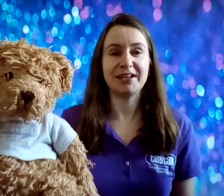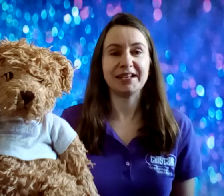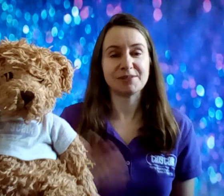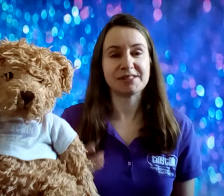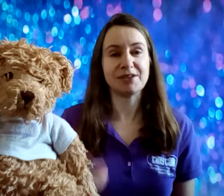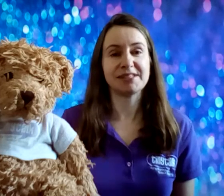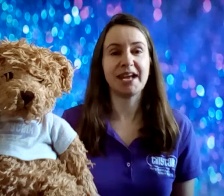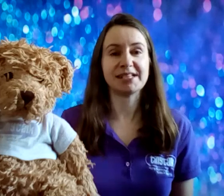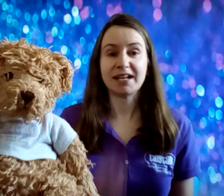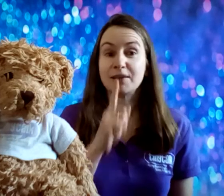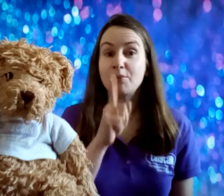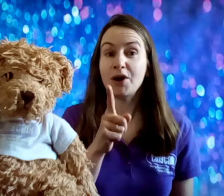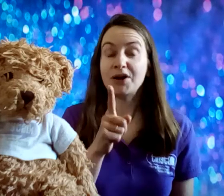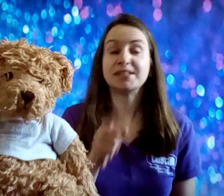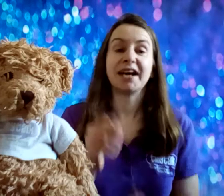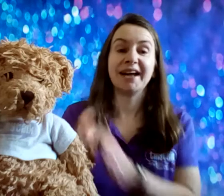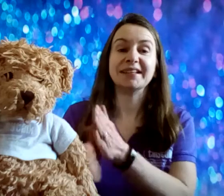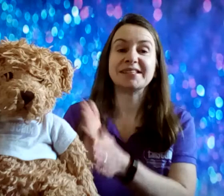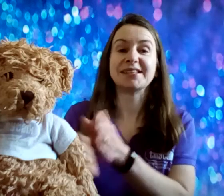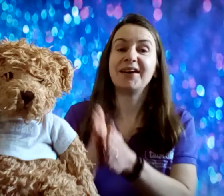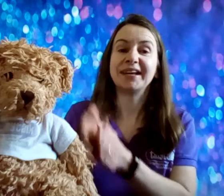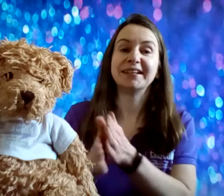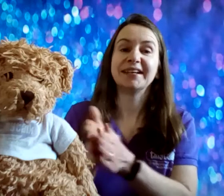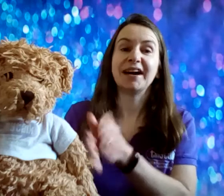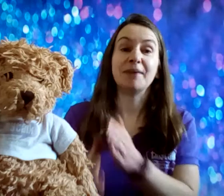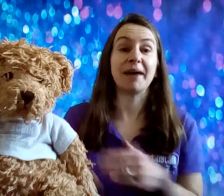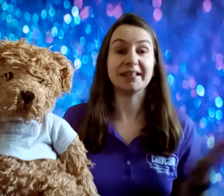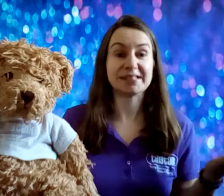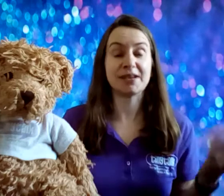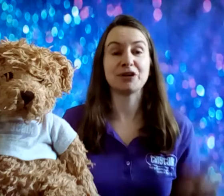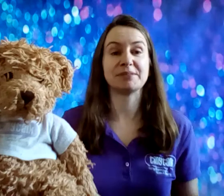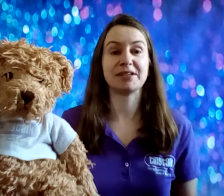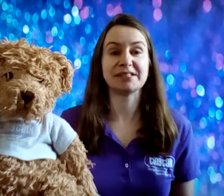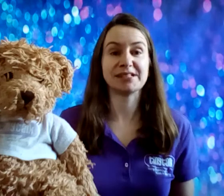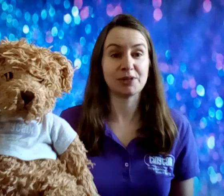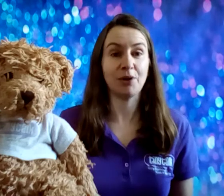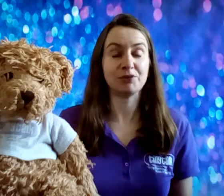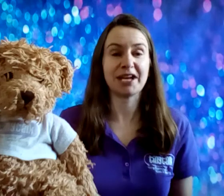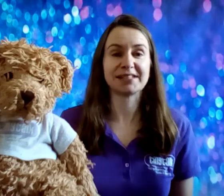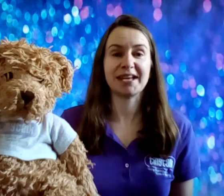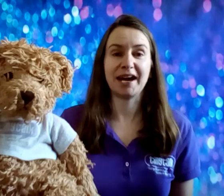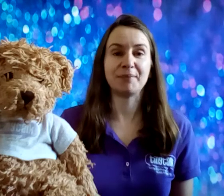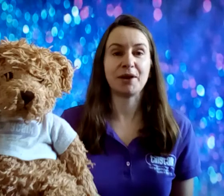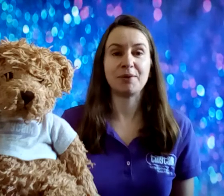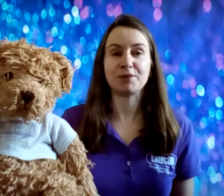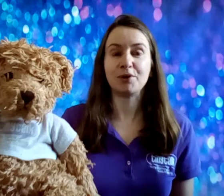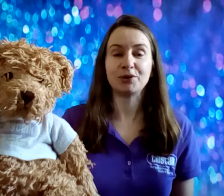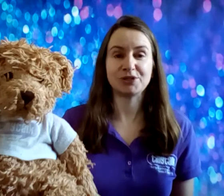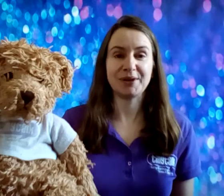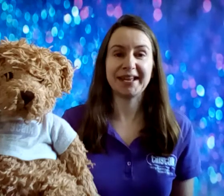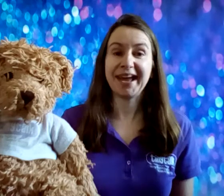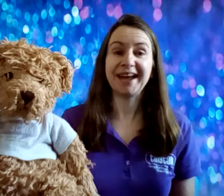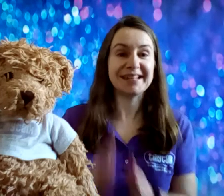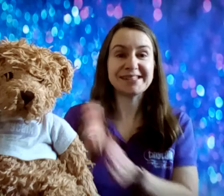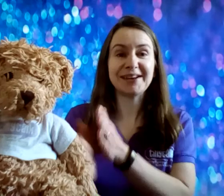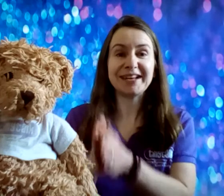to associate the word and the sign and the circumstances or the object with what you're doing, and then signing